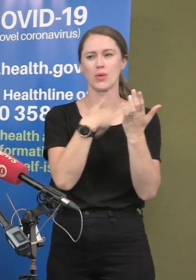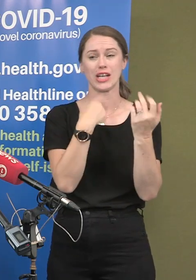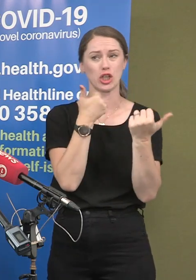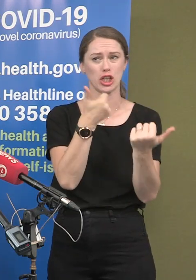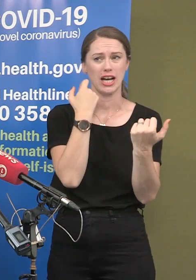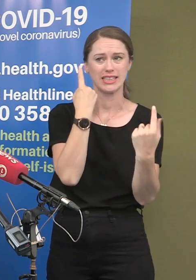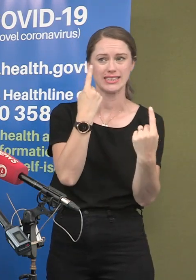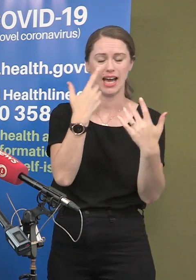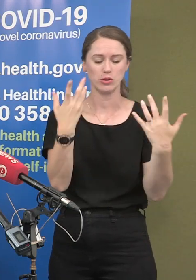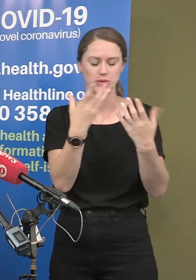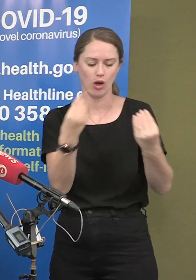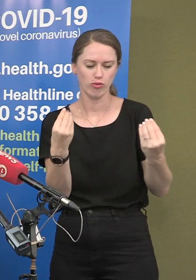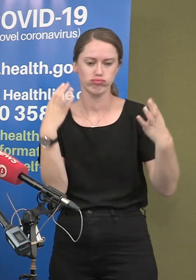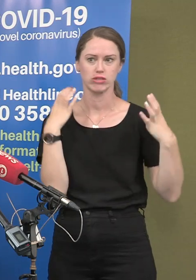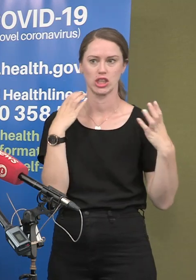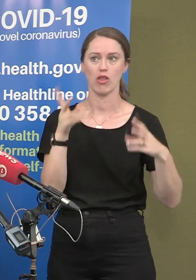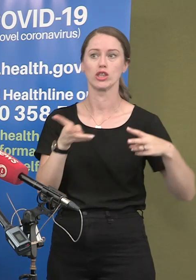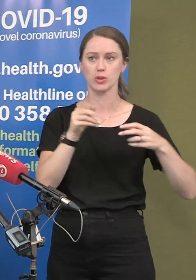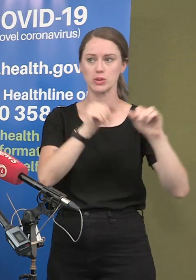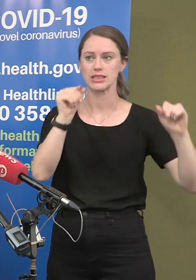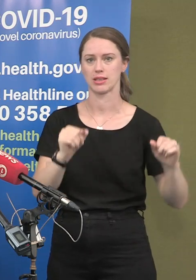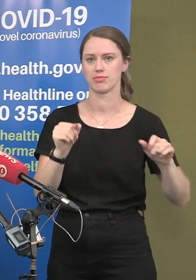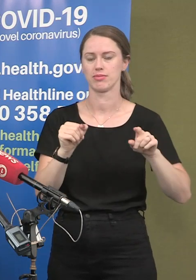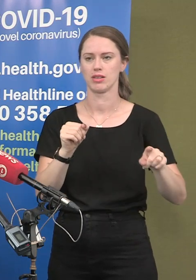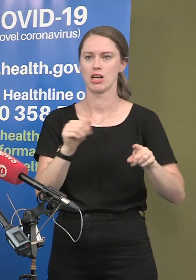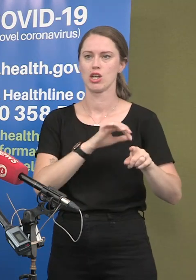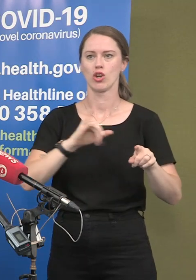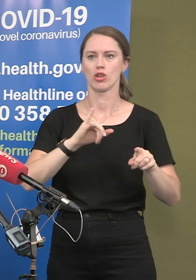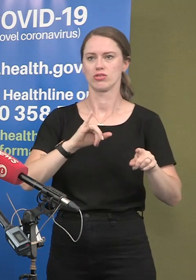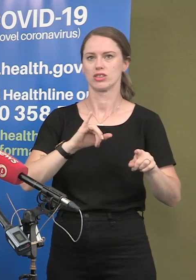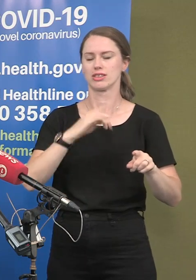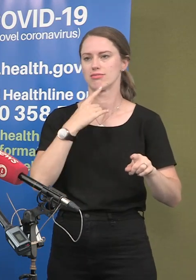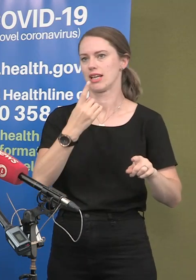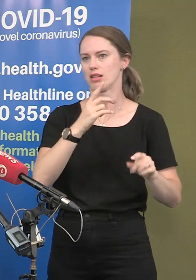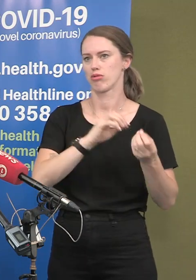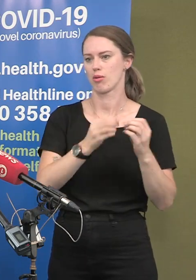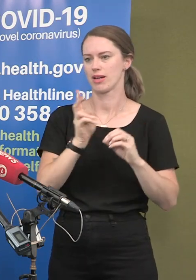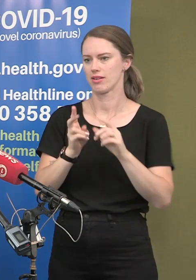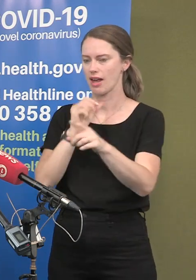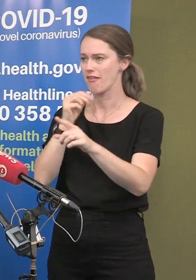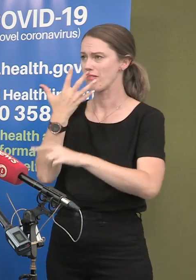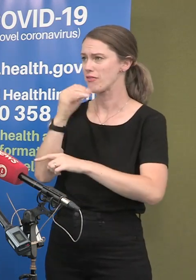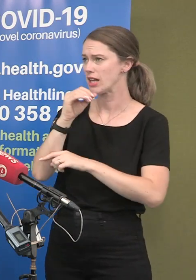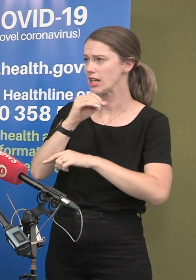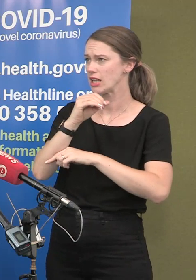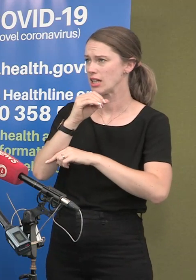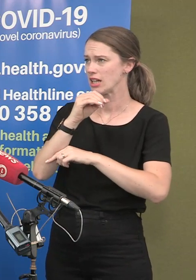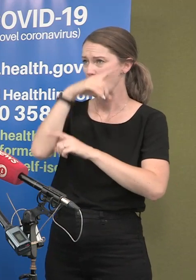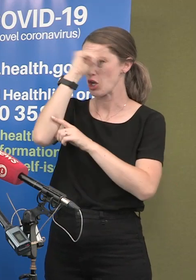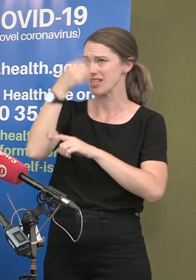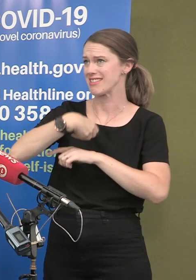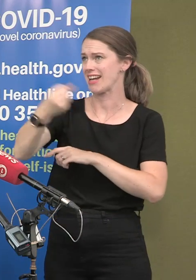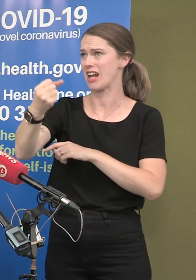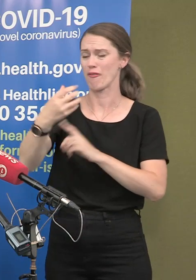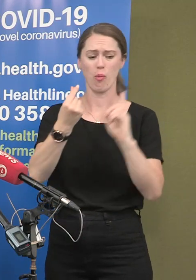ideas about how to address pressures in the hospital system, not simply restating the problem. But if you take 50 nurses out per one case, it's a